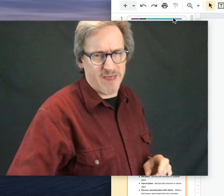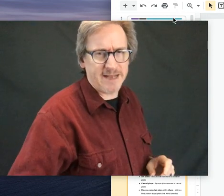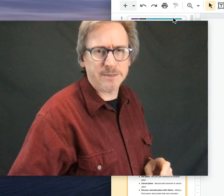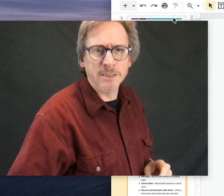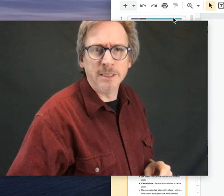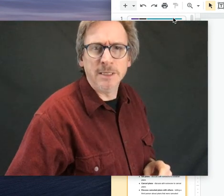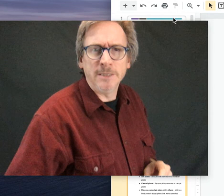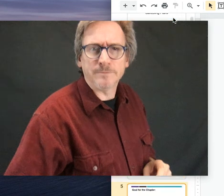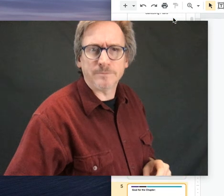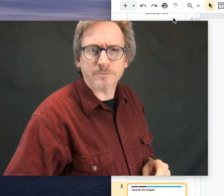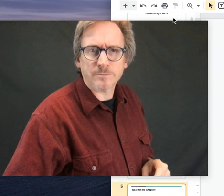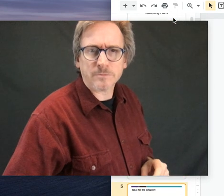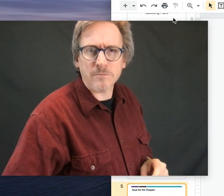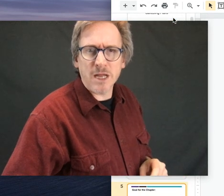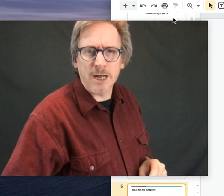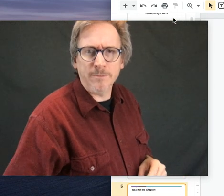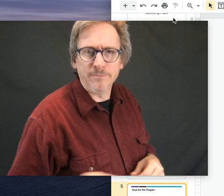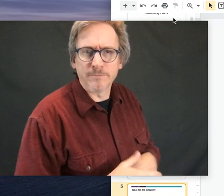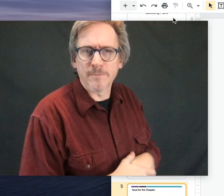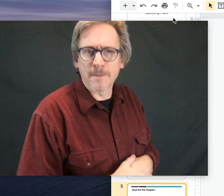of that.